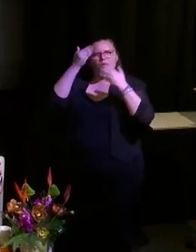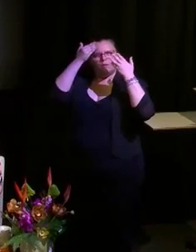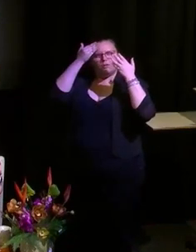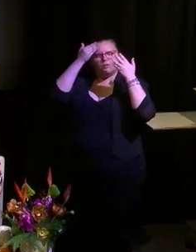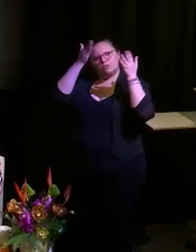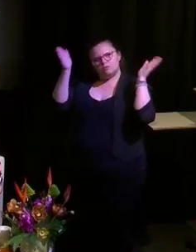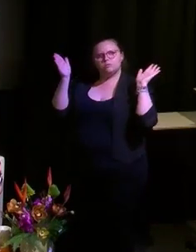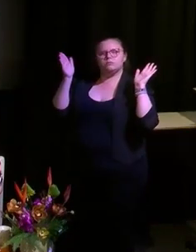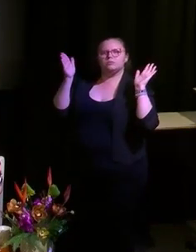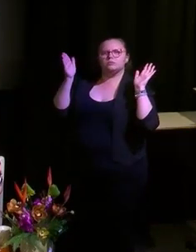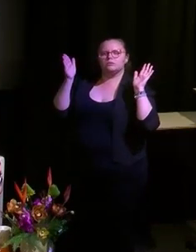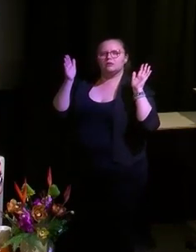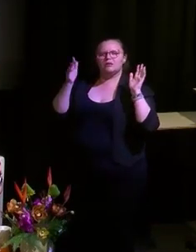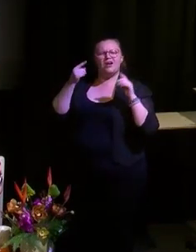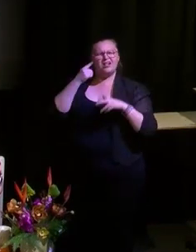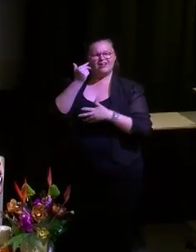I suppose art can make you